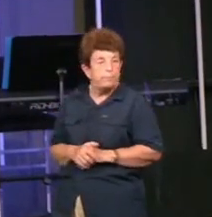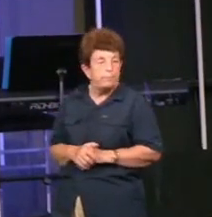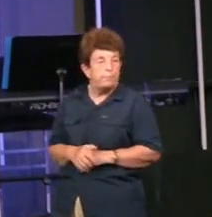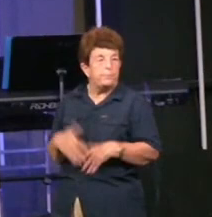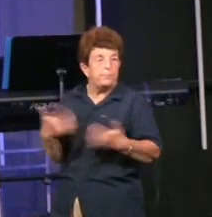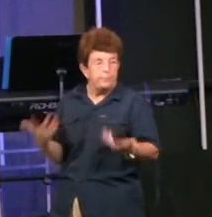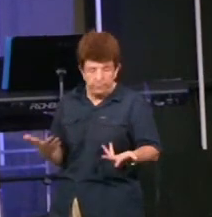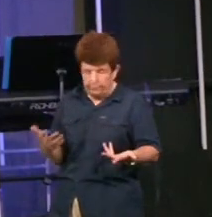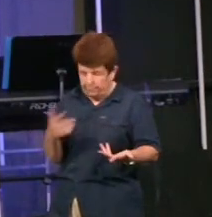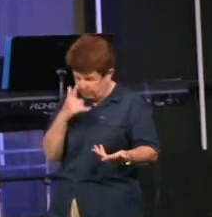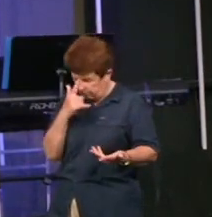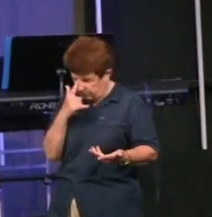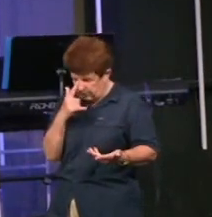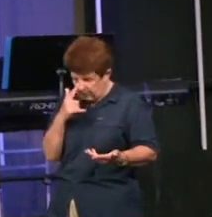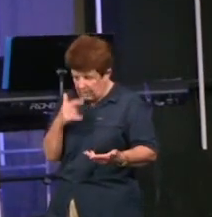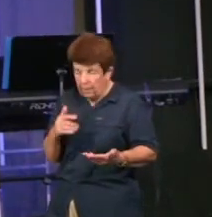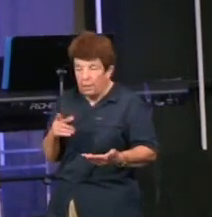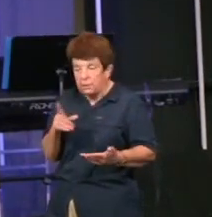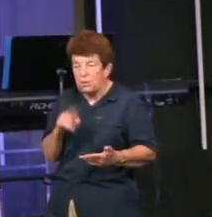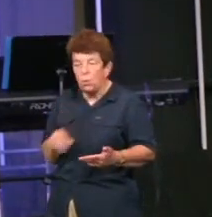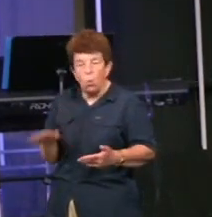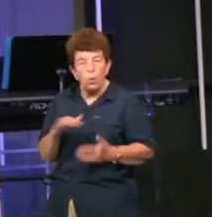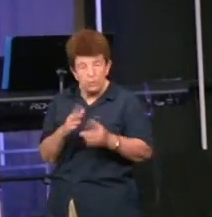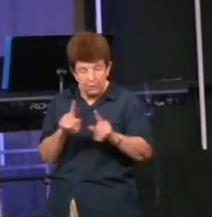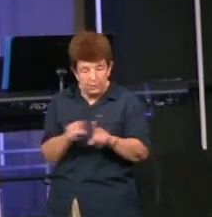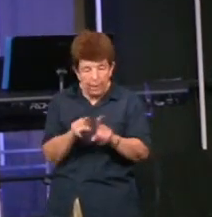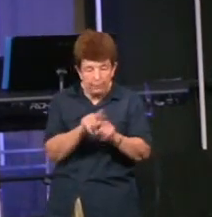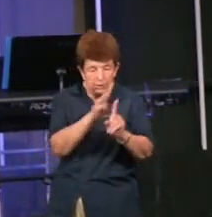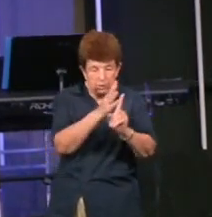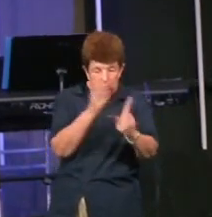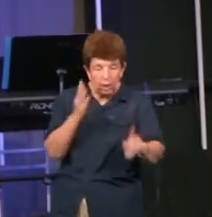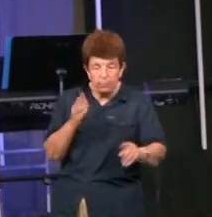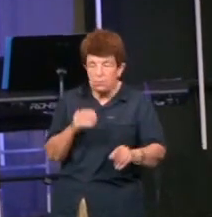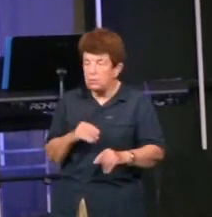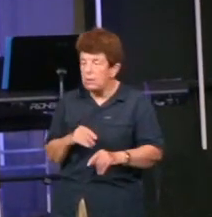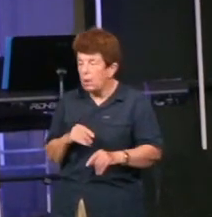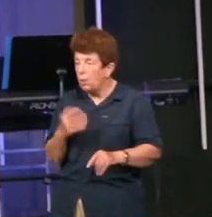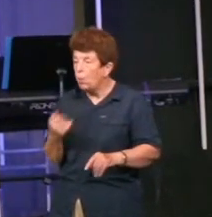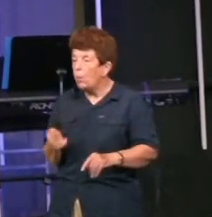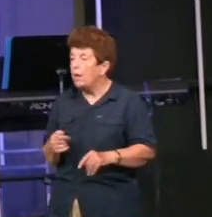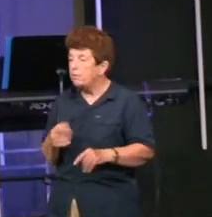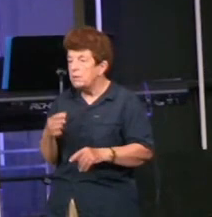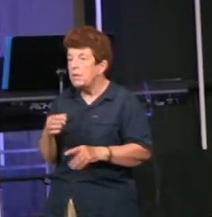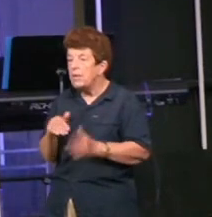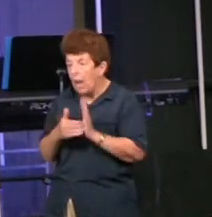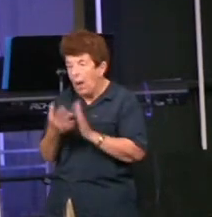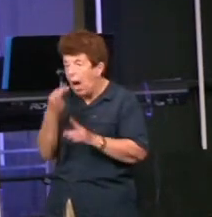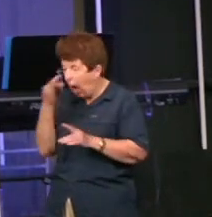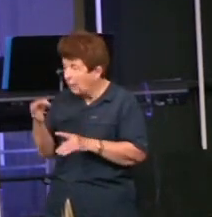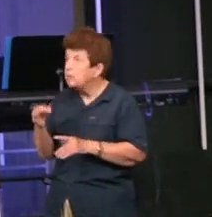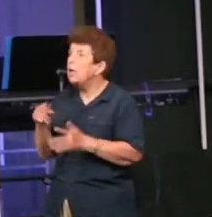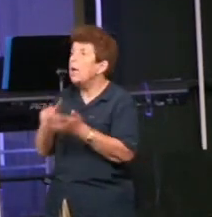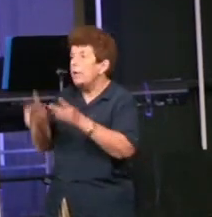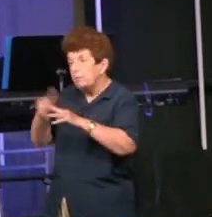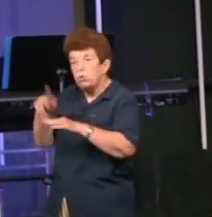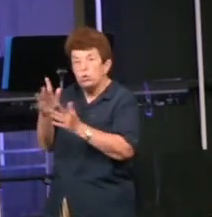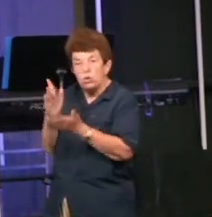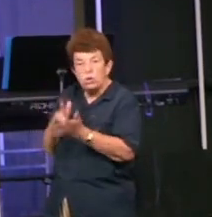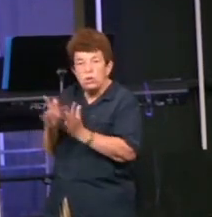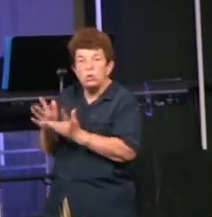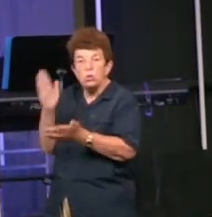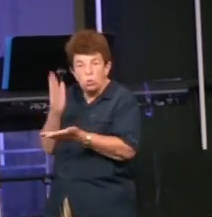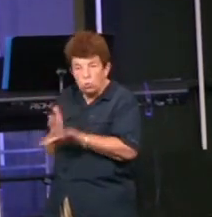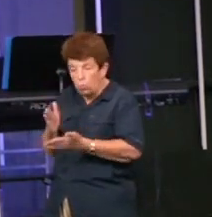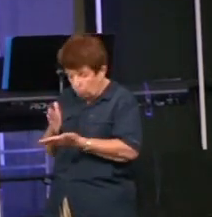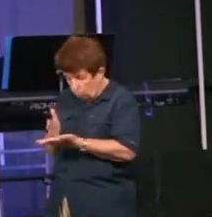And so to all the believers, to all the disciples of Jesus in the room this morning, we have to ask ourselves, if Jesus is the bread of